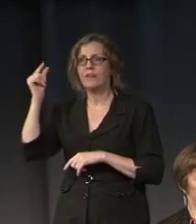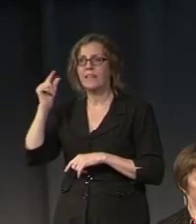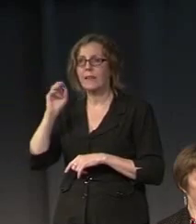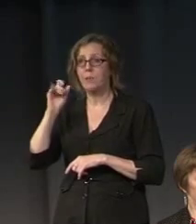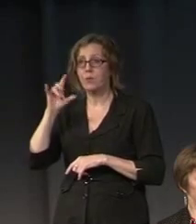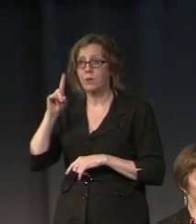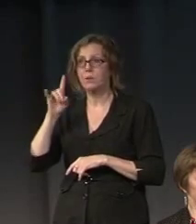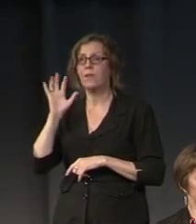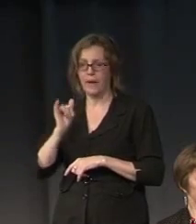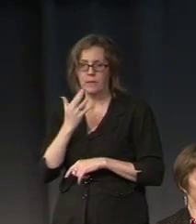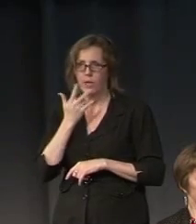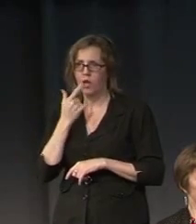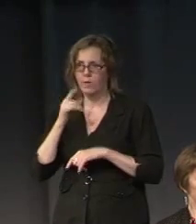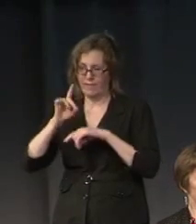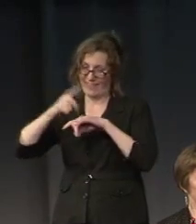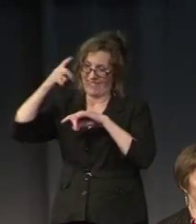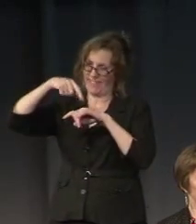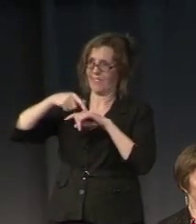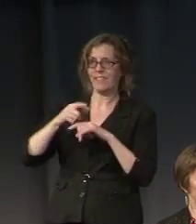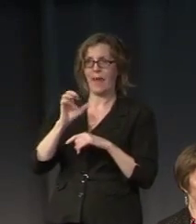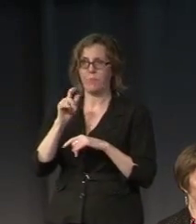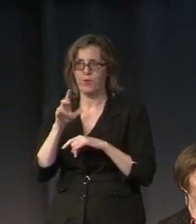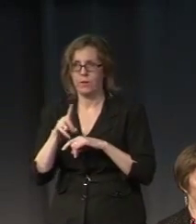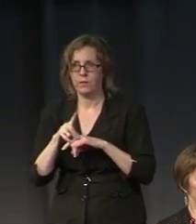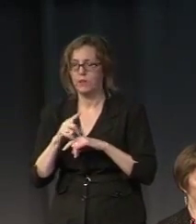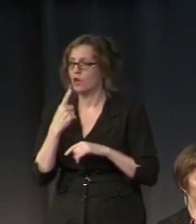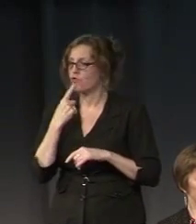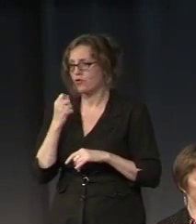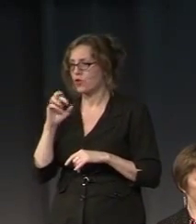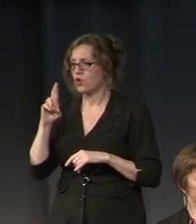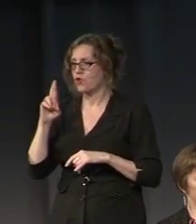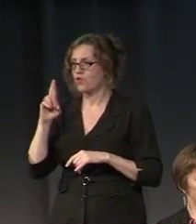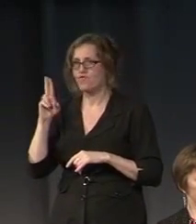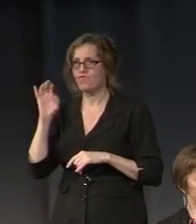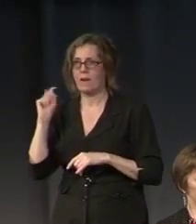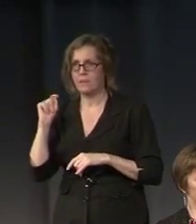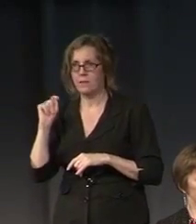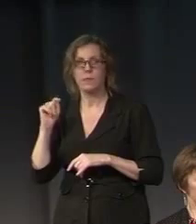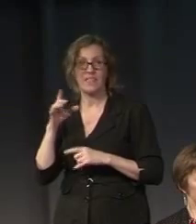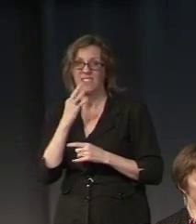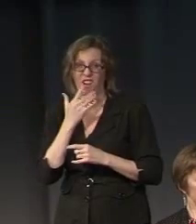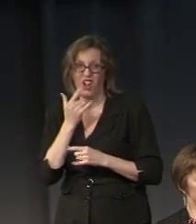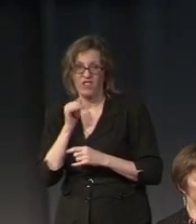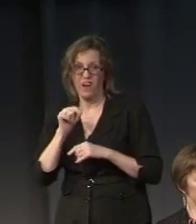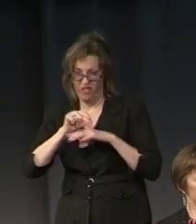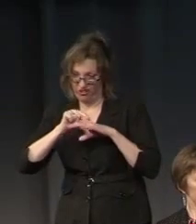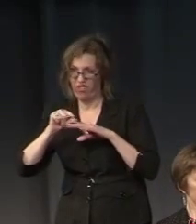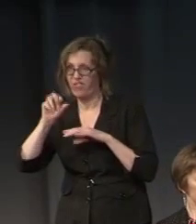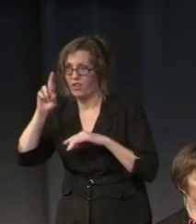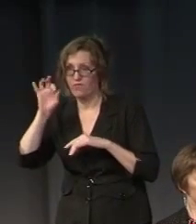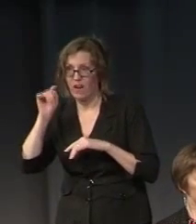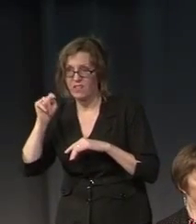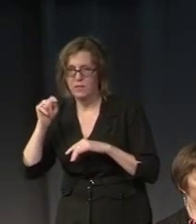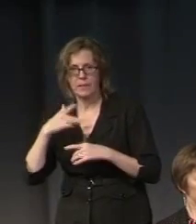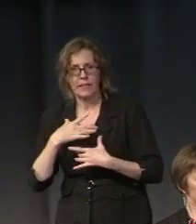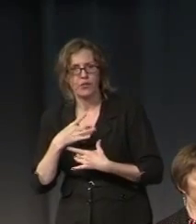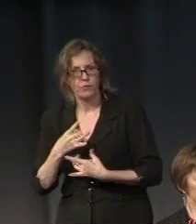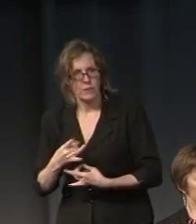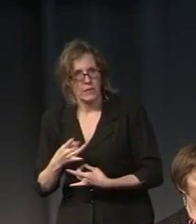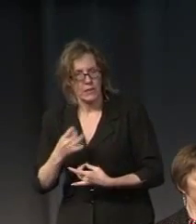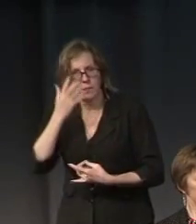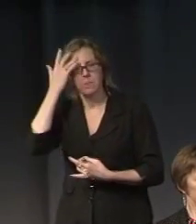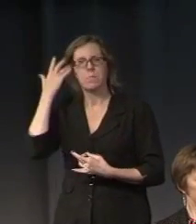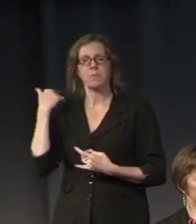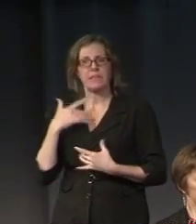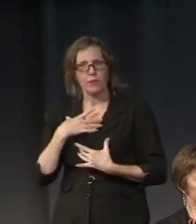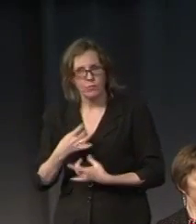color terms, and there's a surface that is, you know, rust. It's rust. I think from my point of view, that's interesting because it tells us something about what we